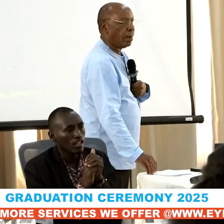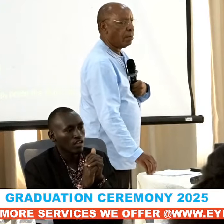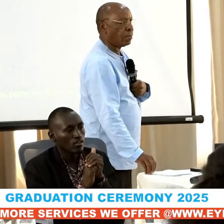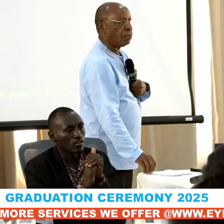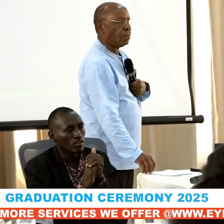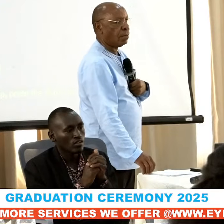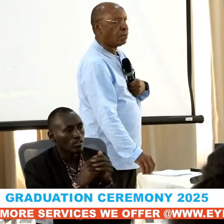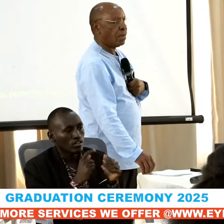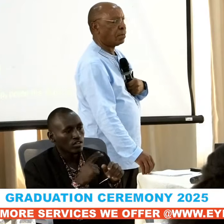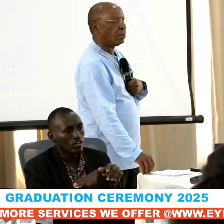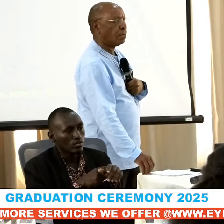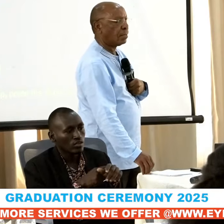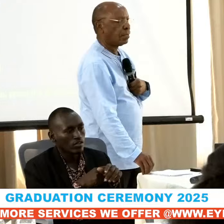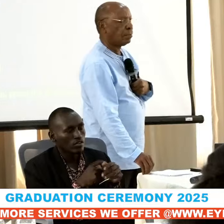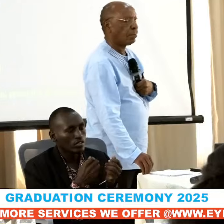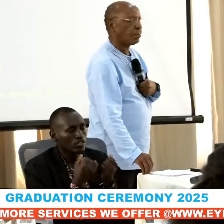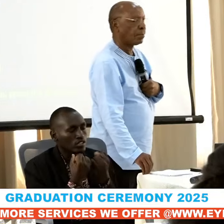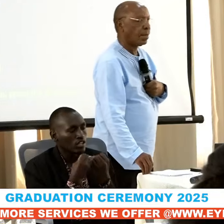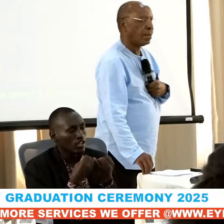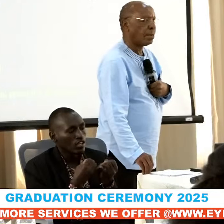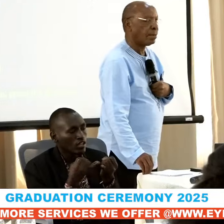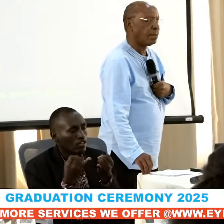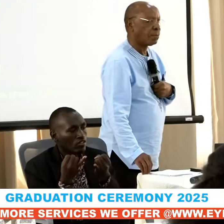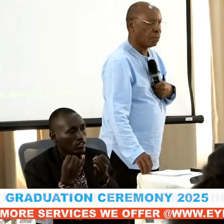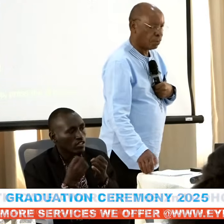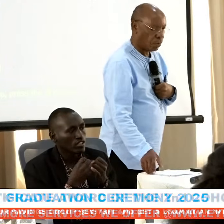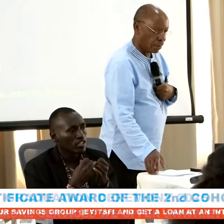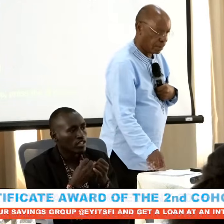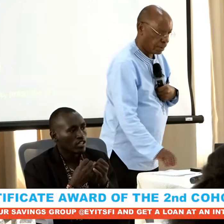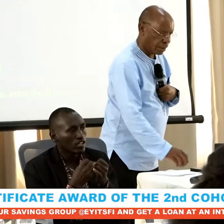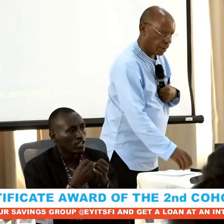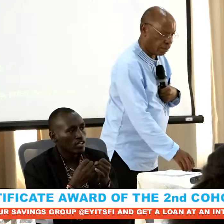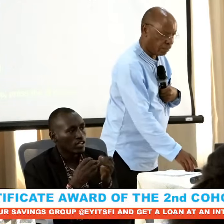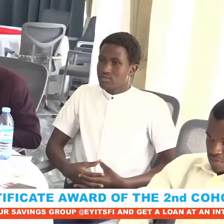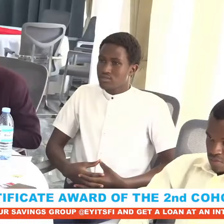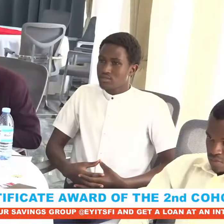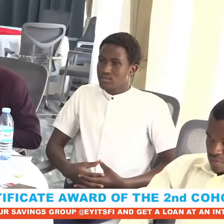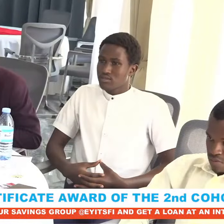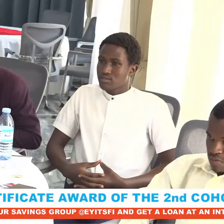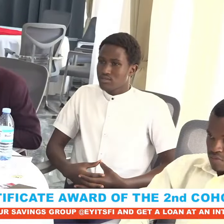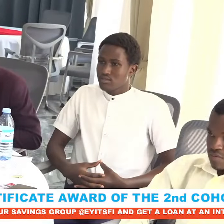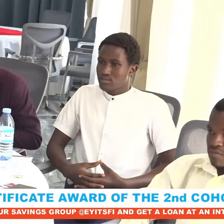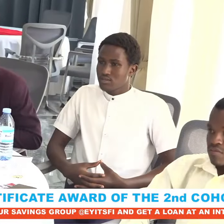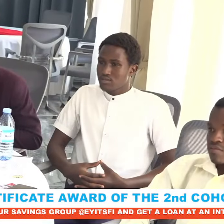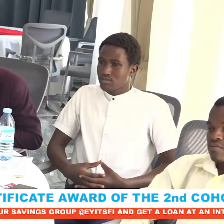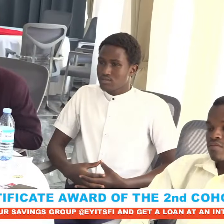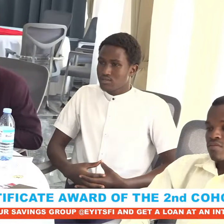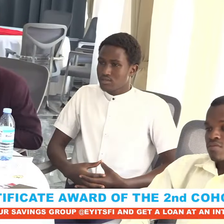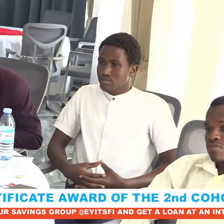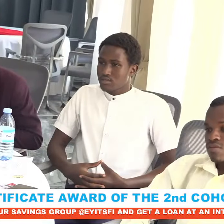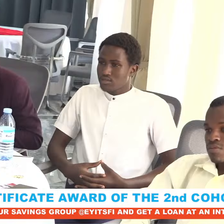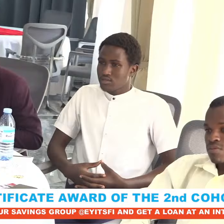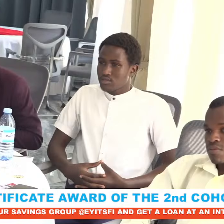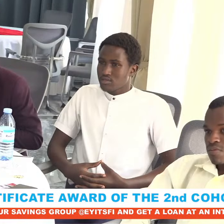When I was doing the introductions and the protocol line of it, our principal